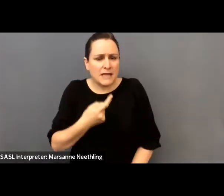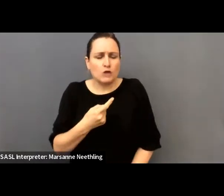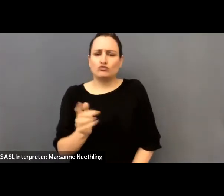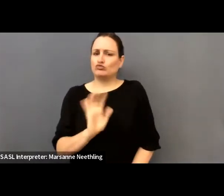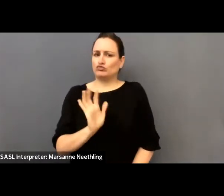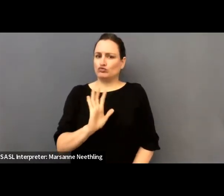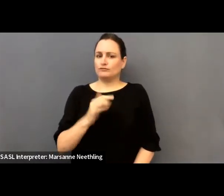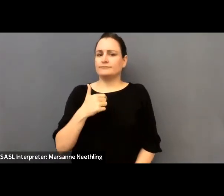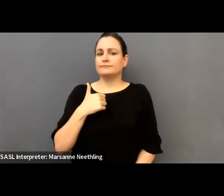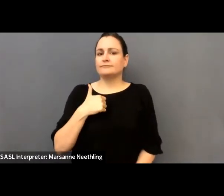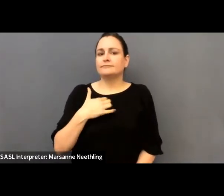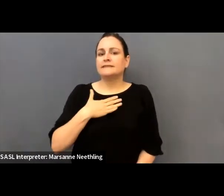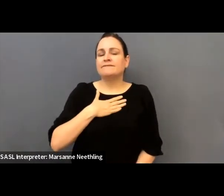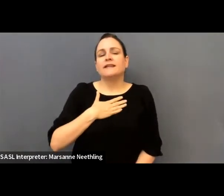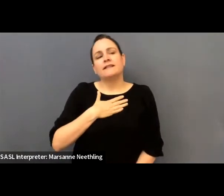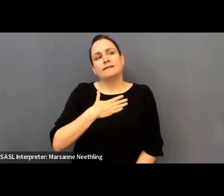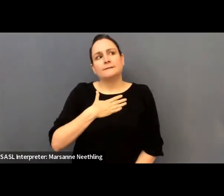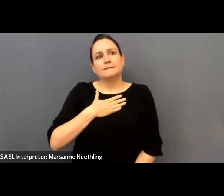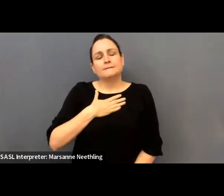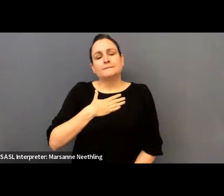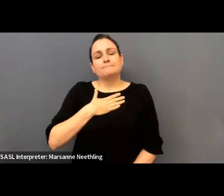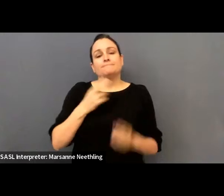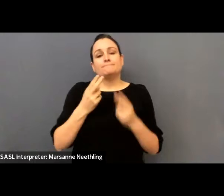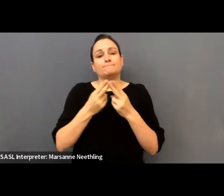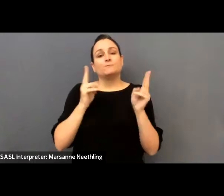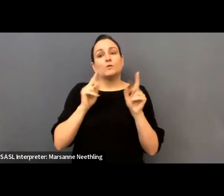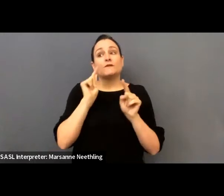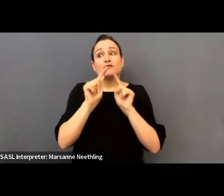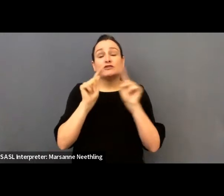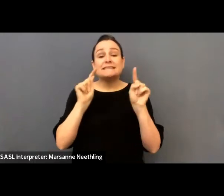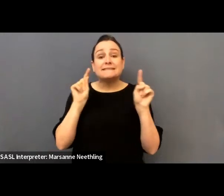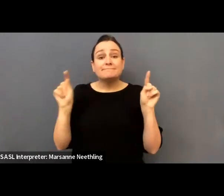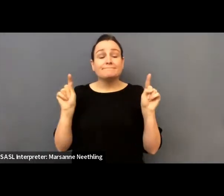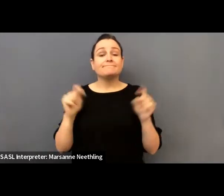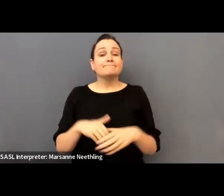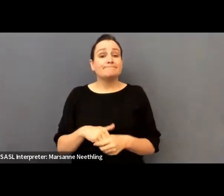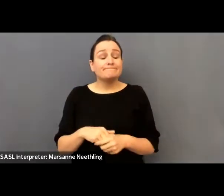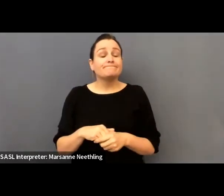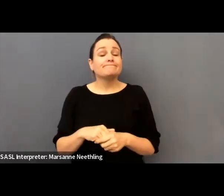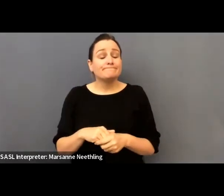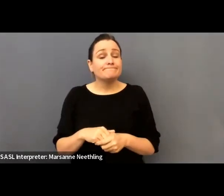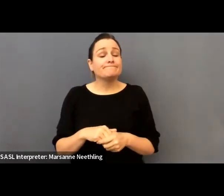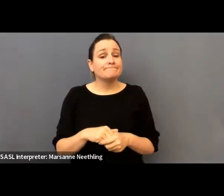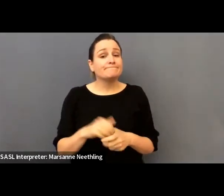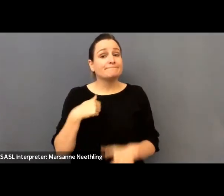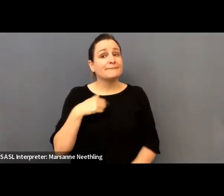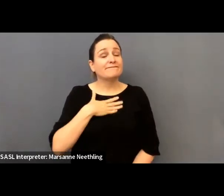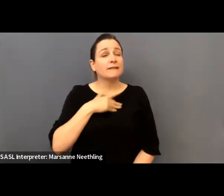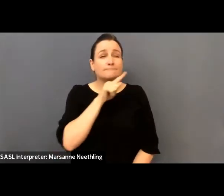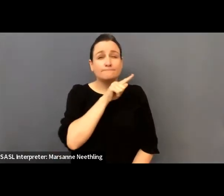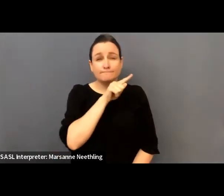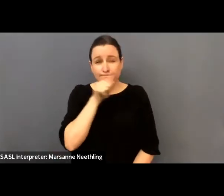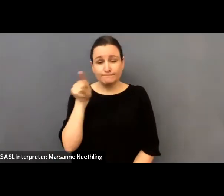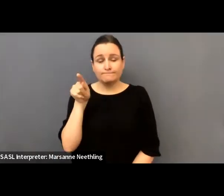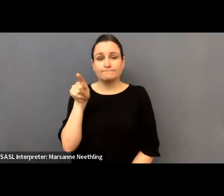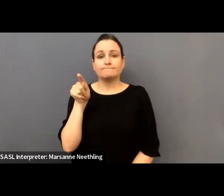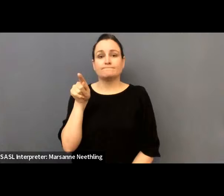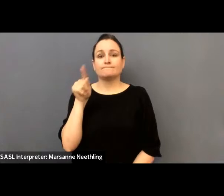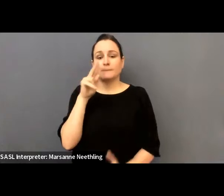for our higher education institutions specifically is to understand that we do have the white